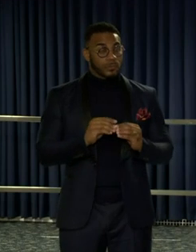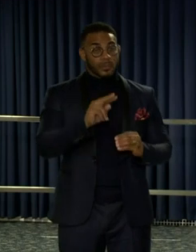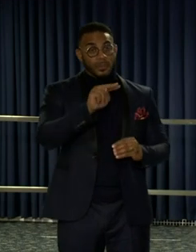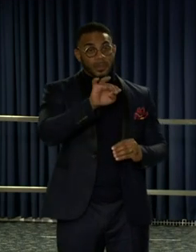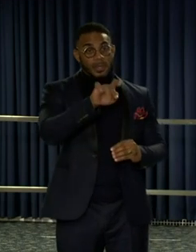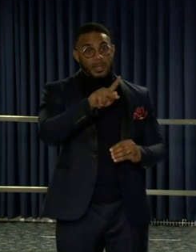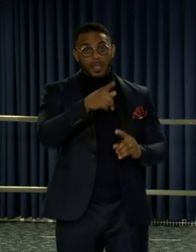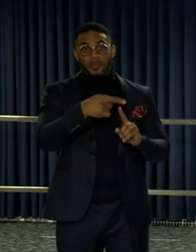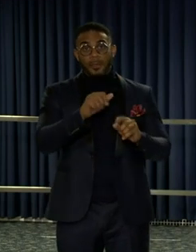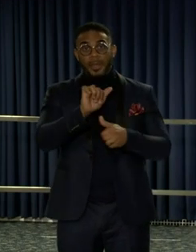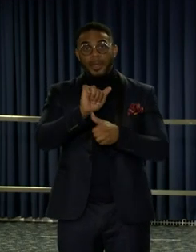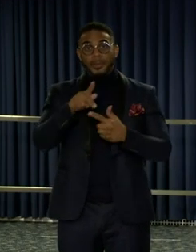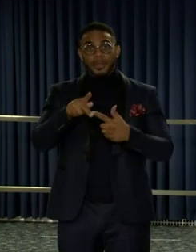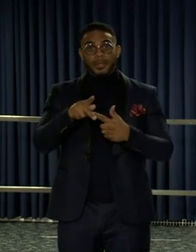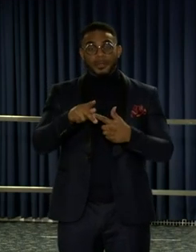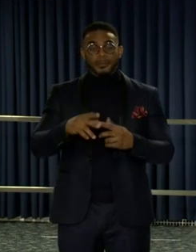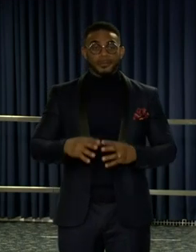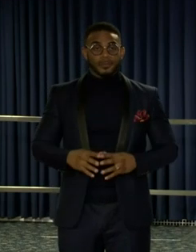Nick?